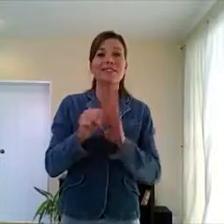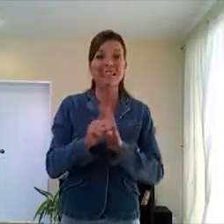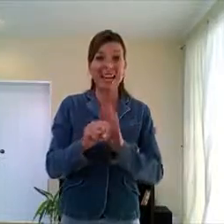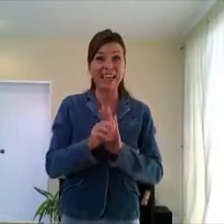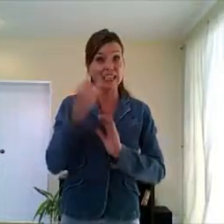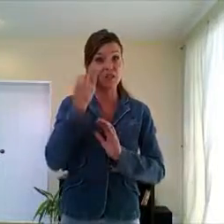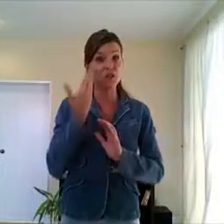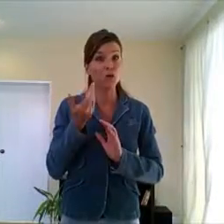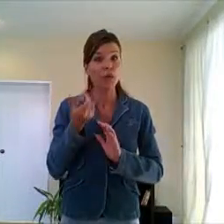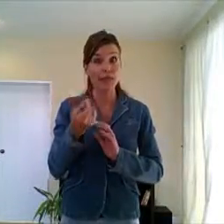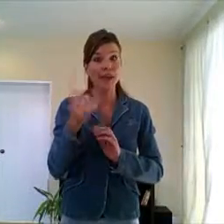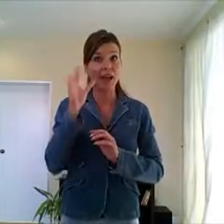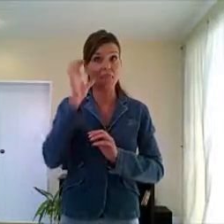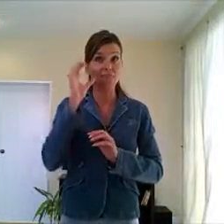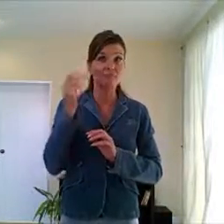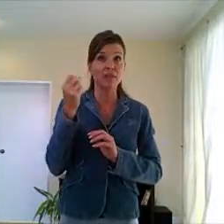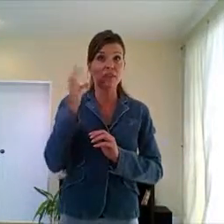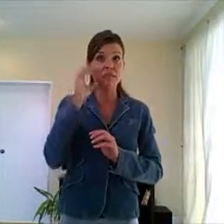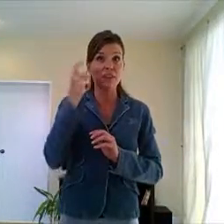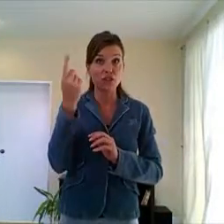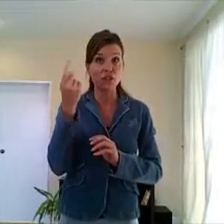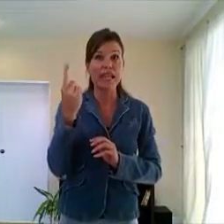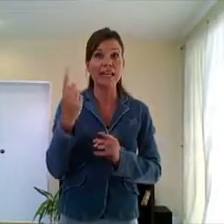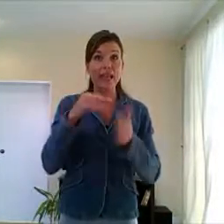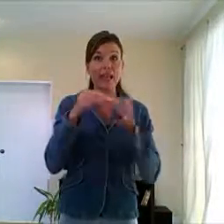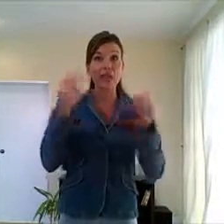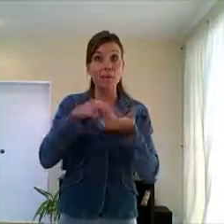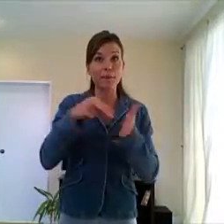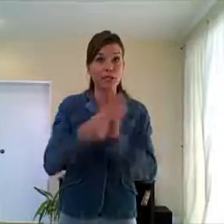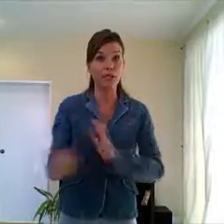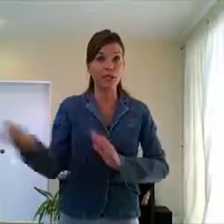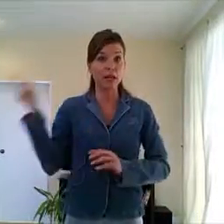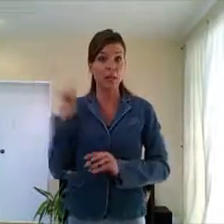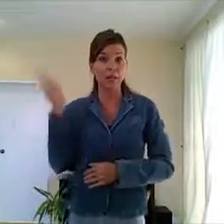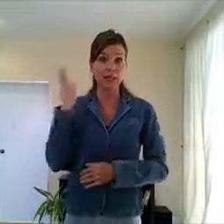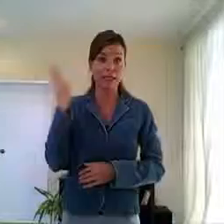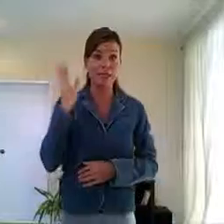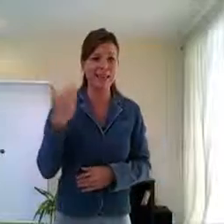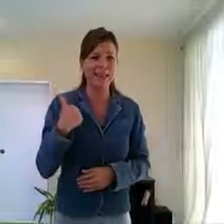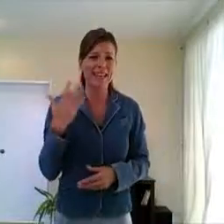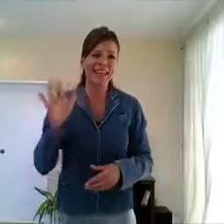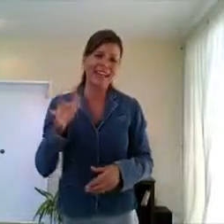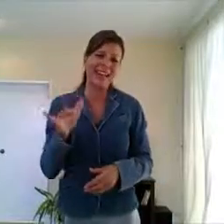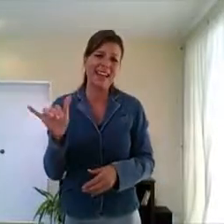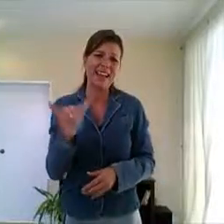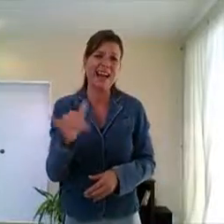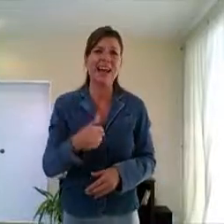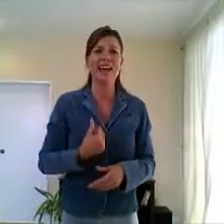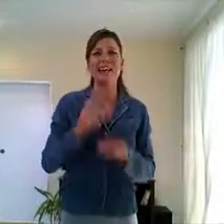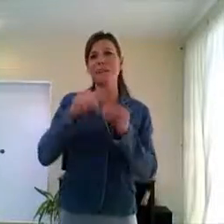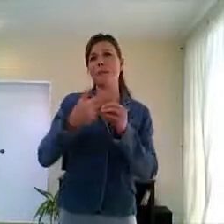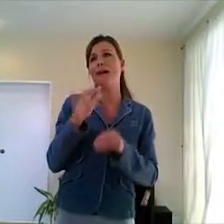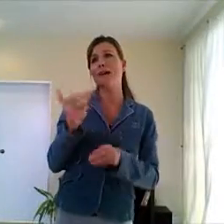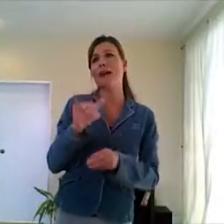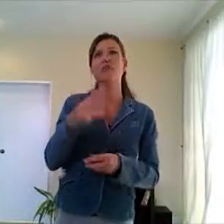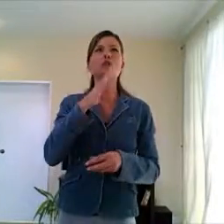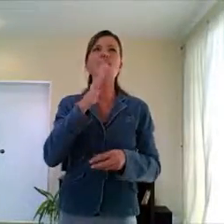3 minutes without saying, and it's kind of like, and I think you'd be that conversant, so you could tell me about the